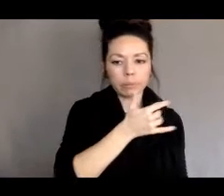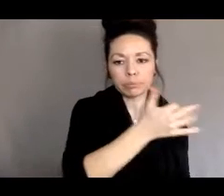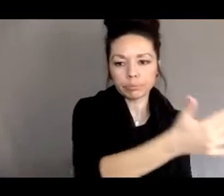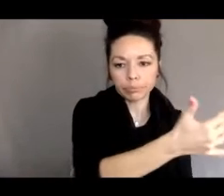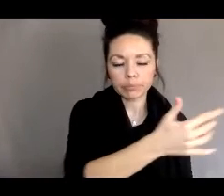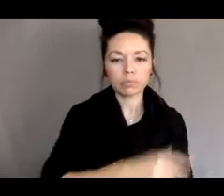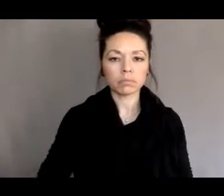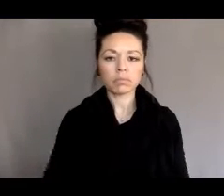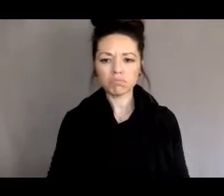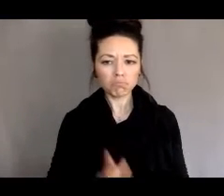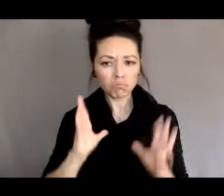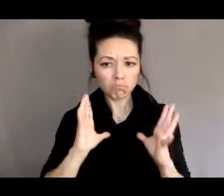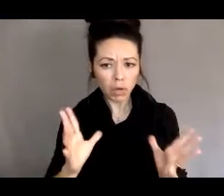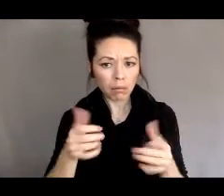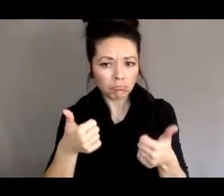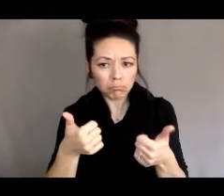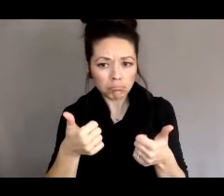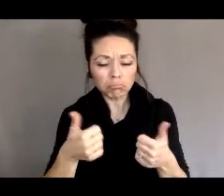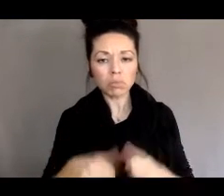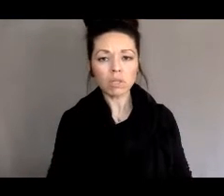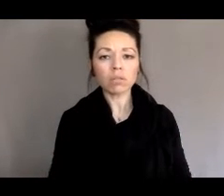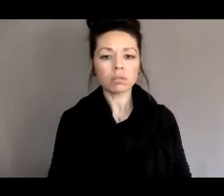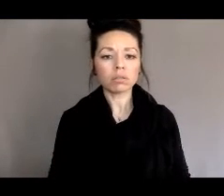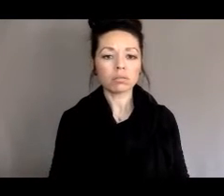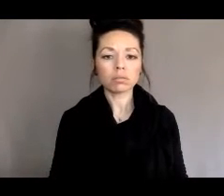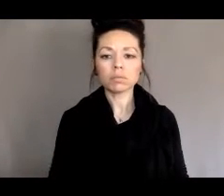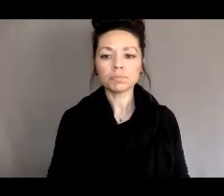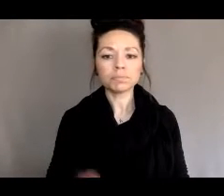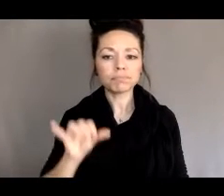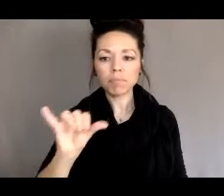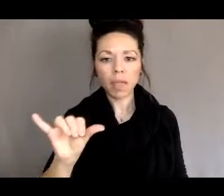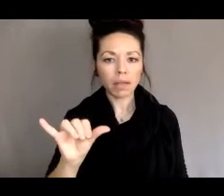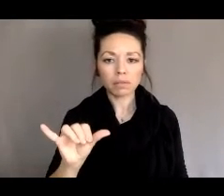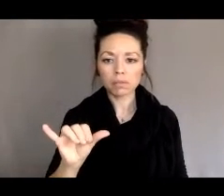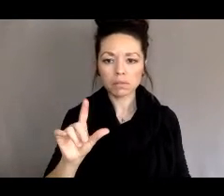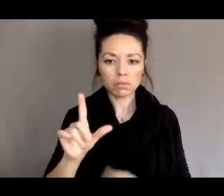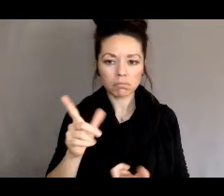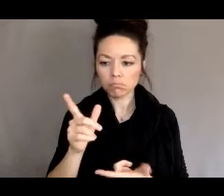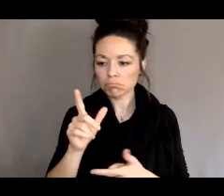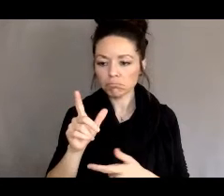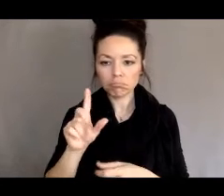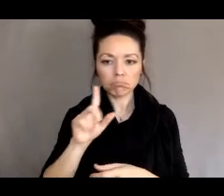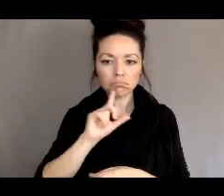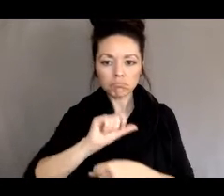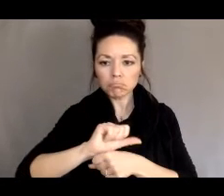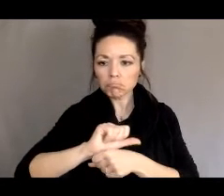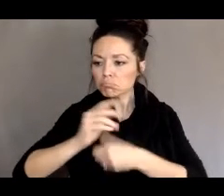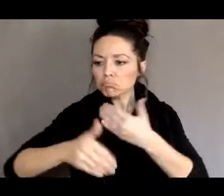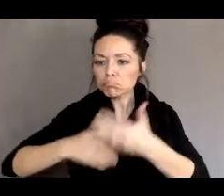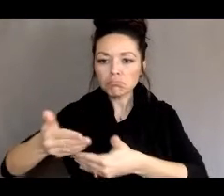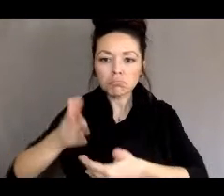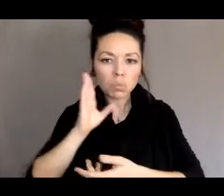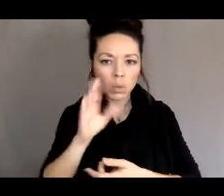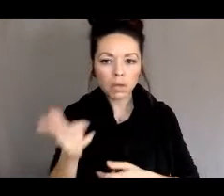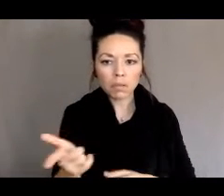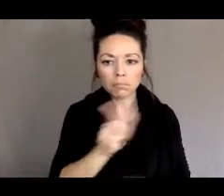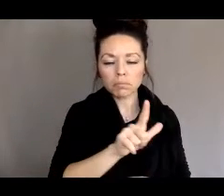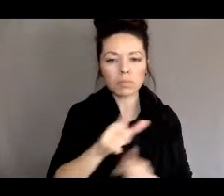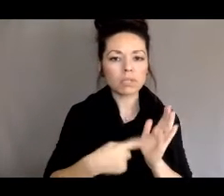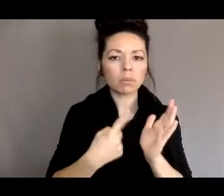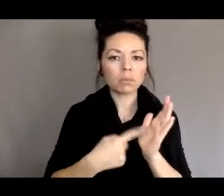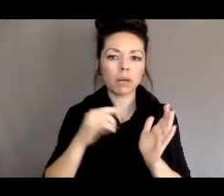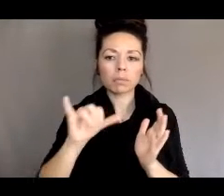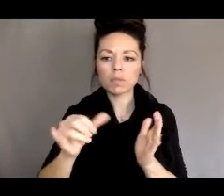And there's nothing wrong with that. It's the nature of the course and what we see sometimes in the legislative